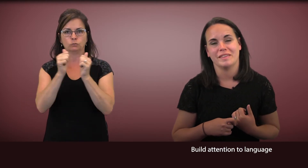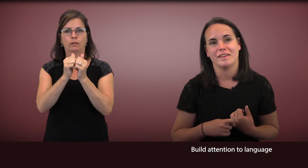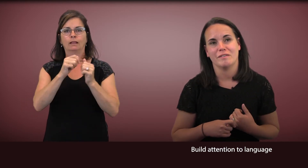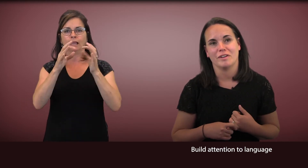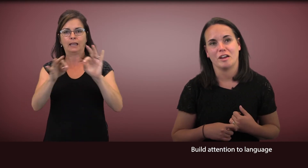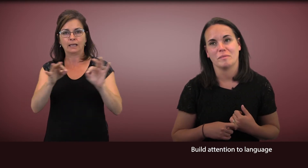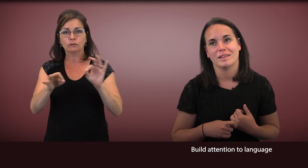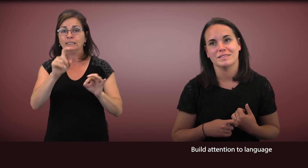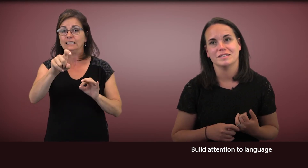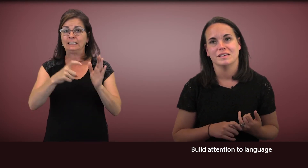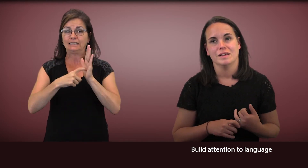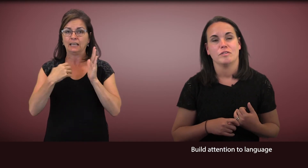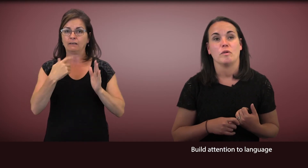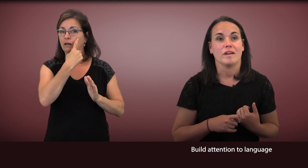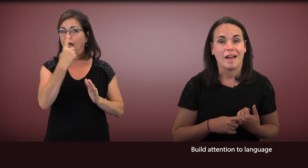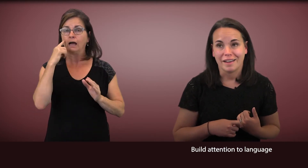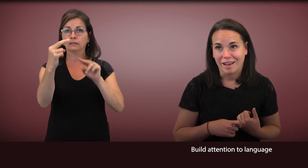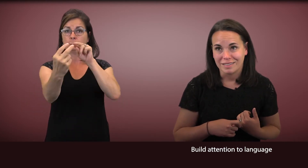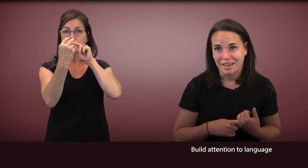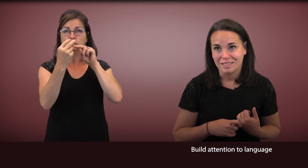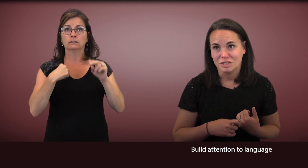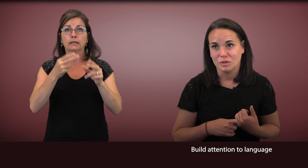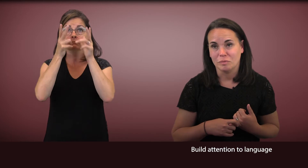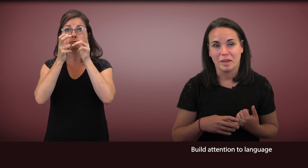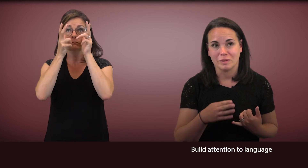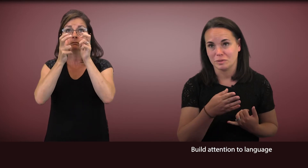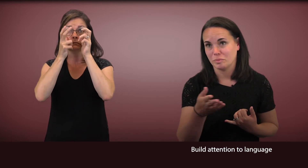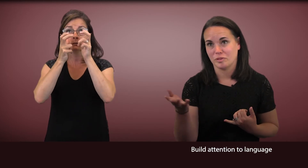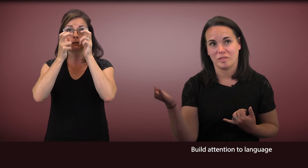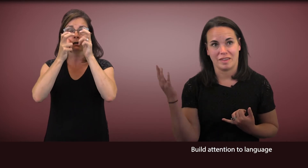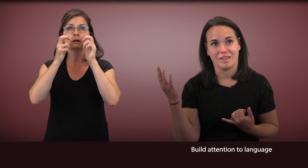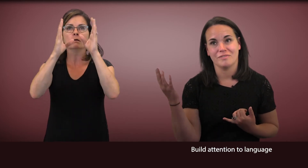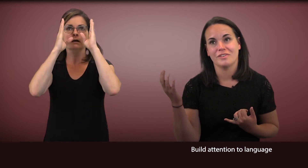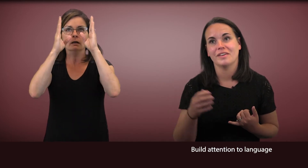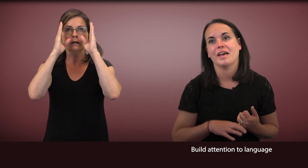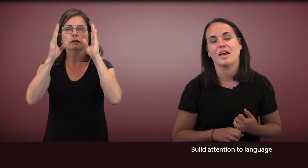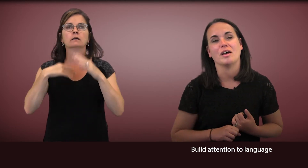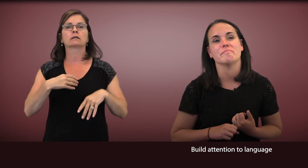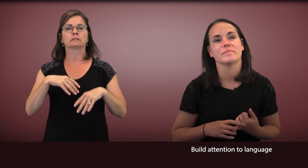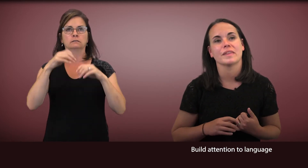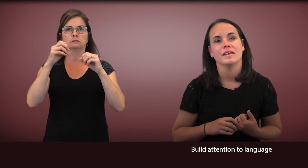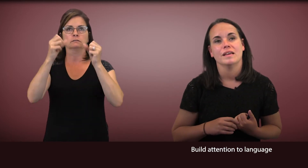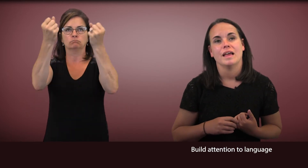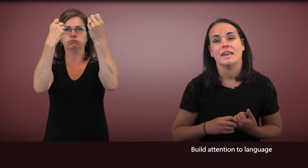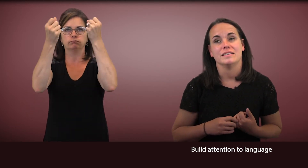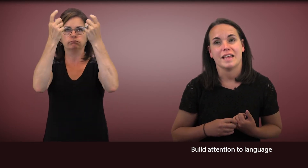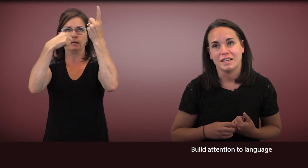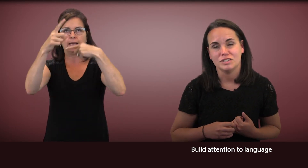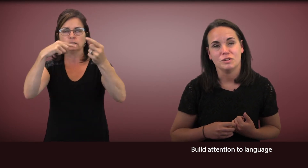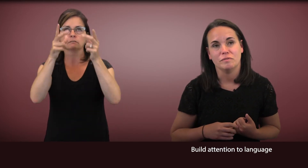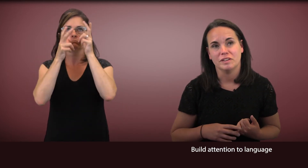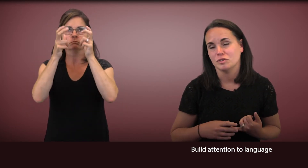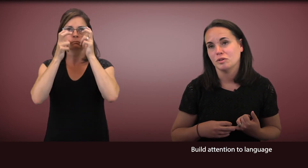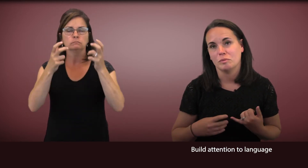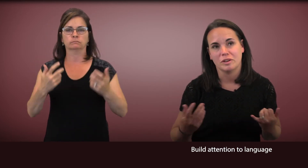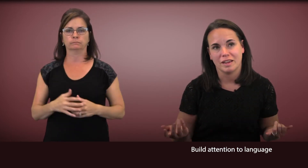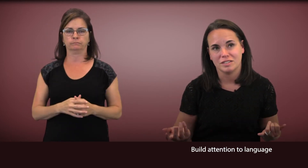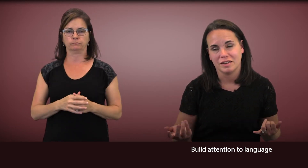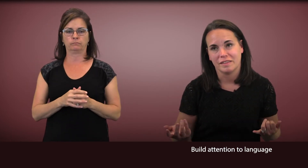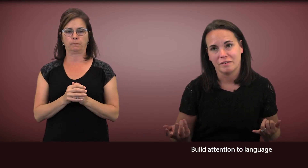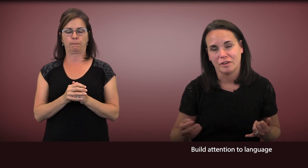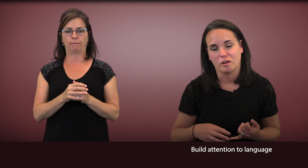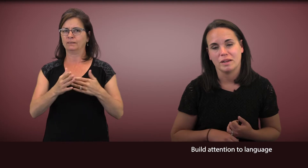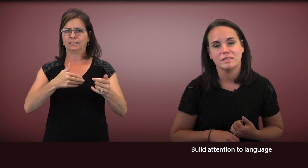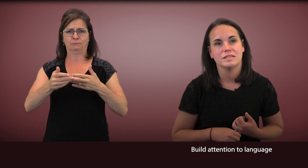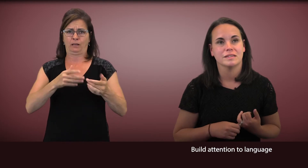language within their environment, so their eye contact to be able to perceive and attend to visual